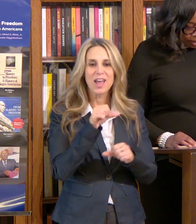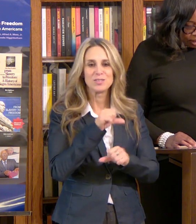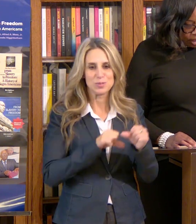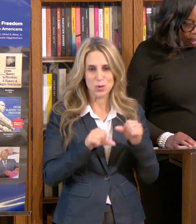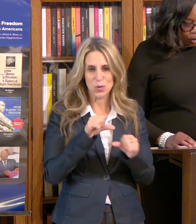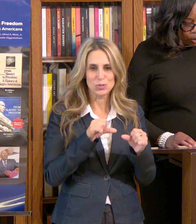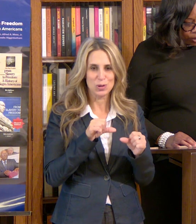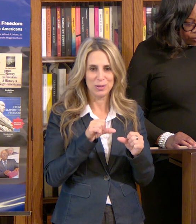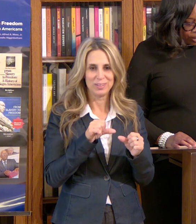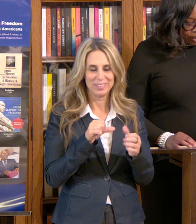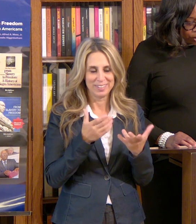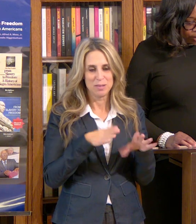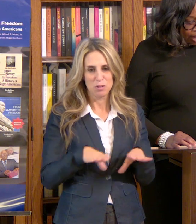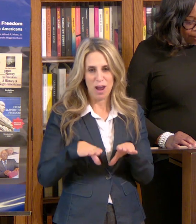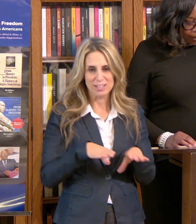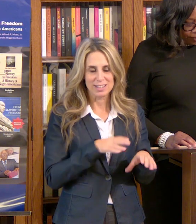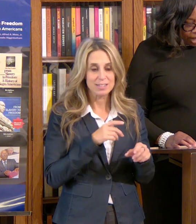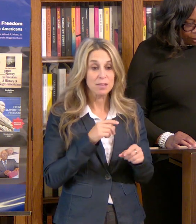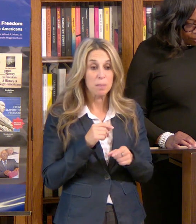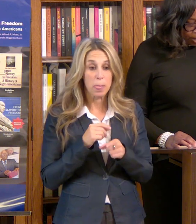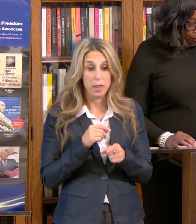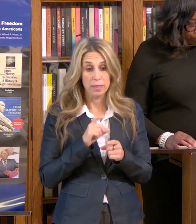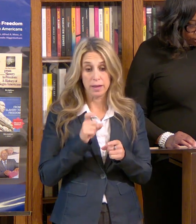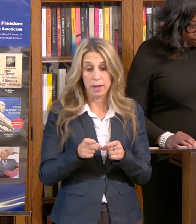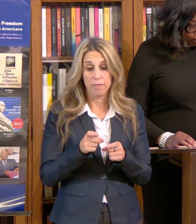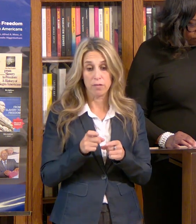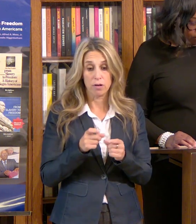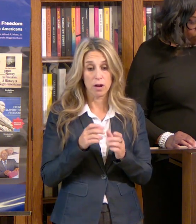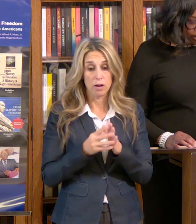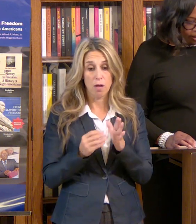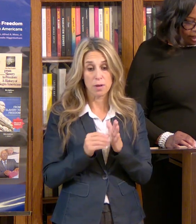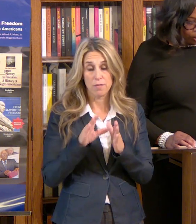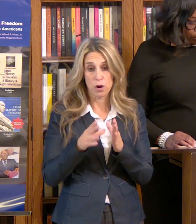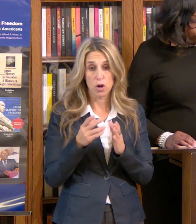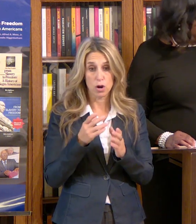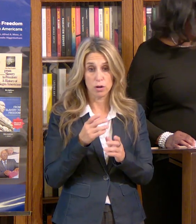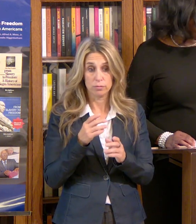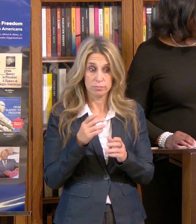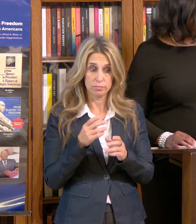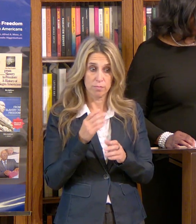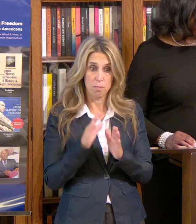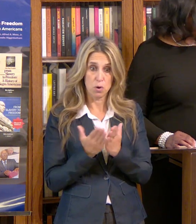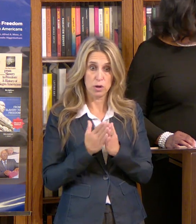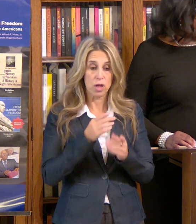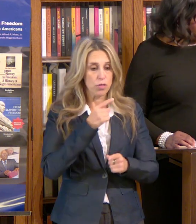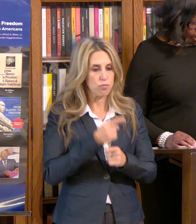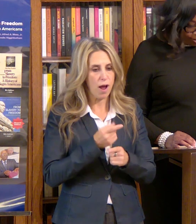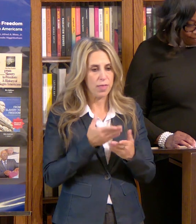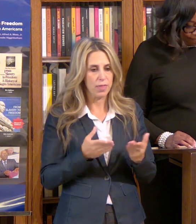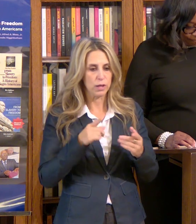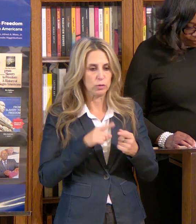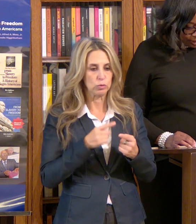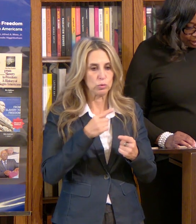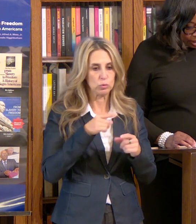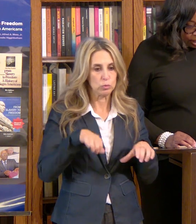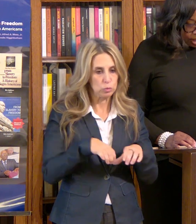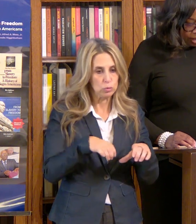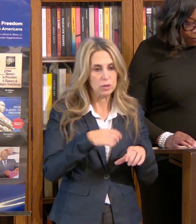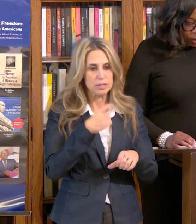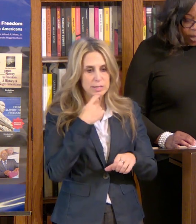graces each student was issued a copy of Dr Brown's book the correct thing to do to say and